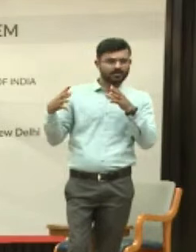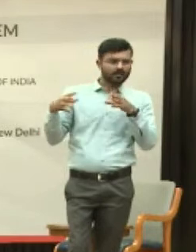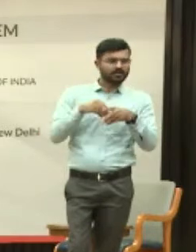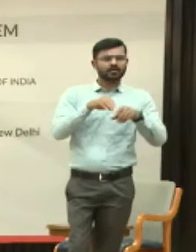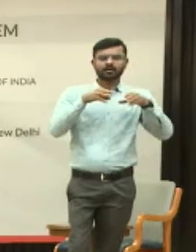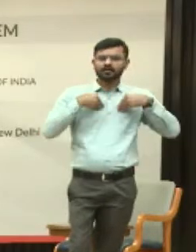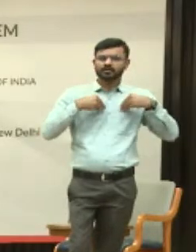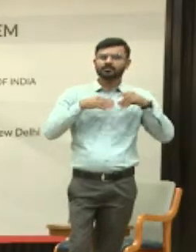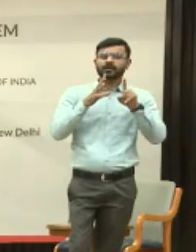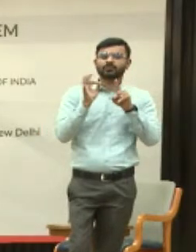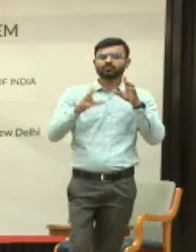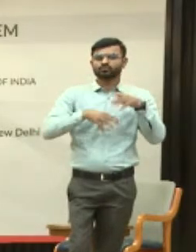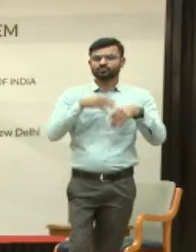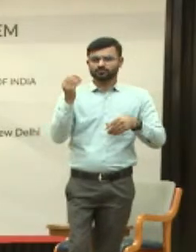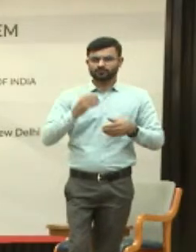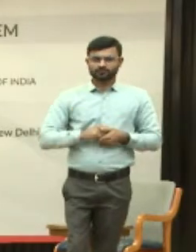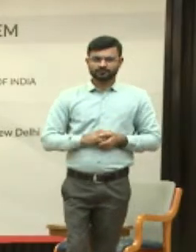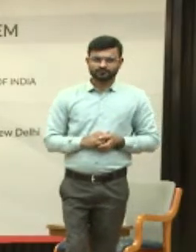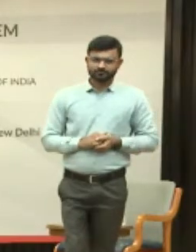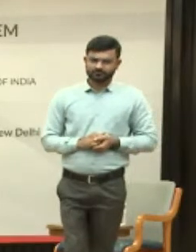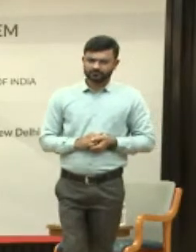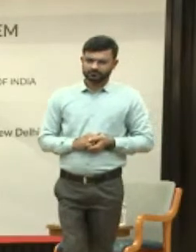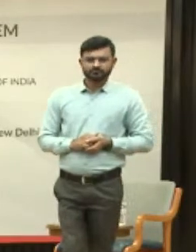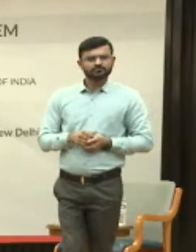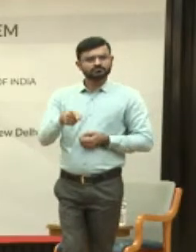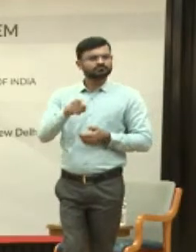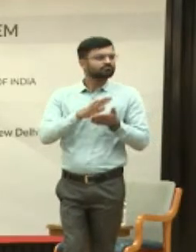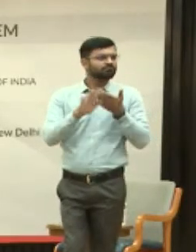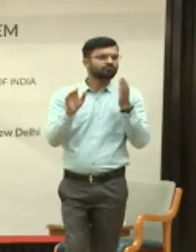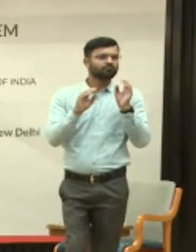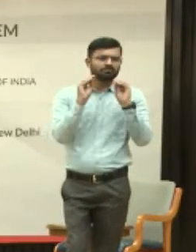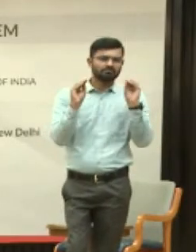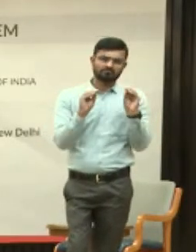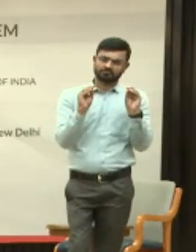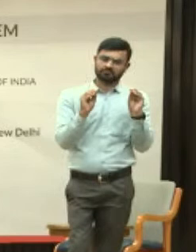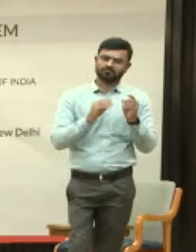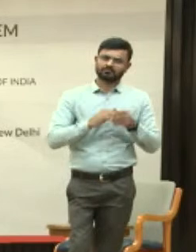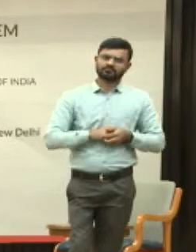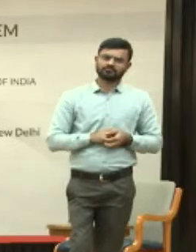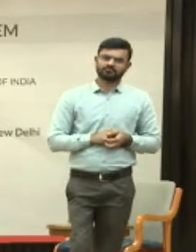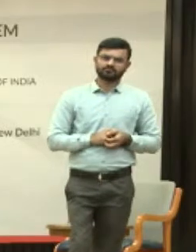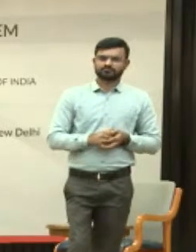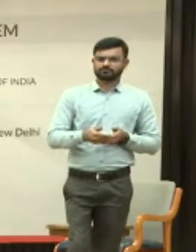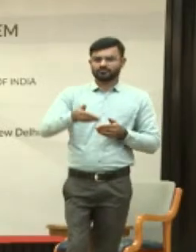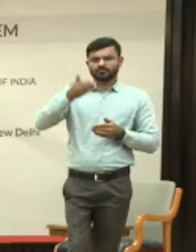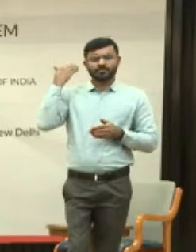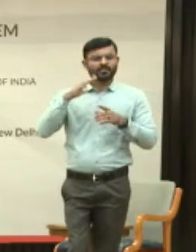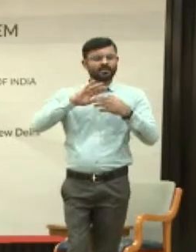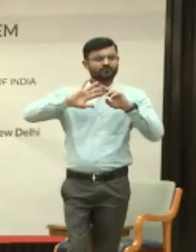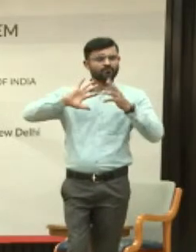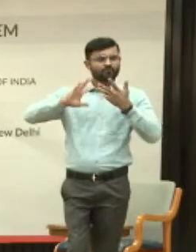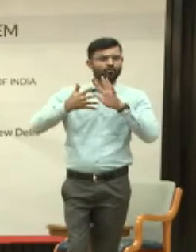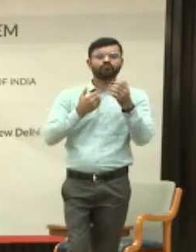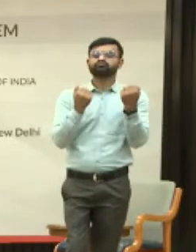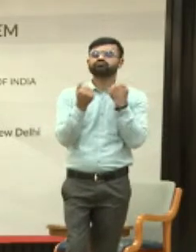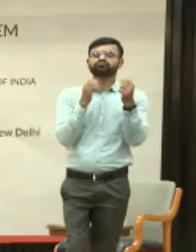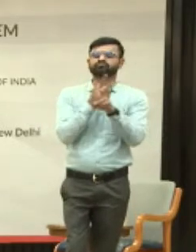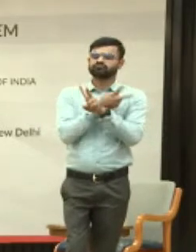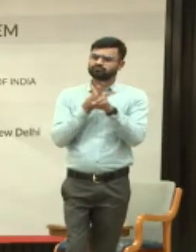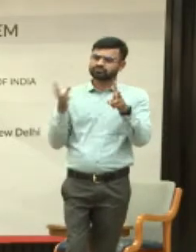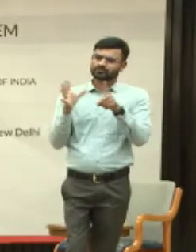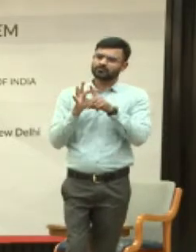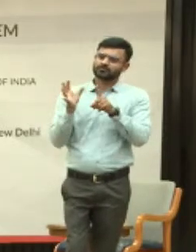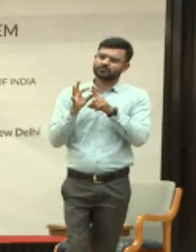them or to junk them? It wasn't done. There was a perfunctory exercise in